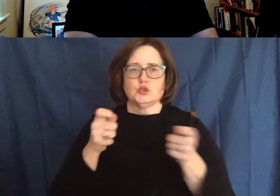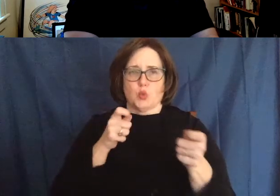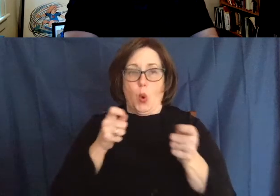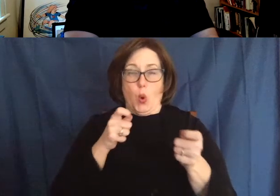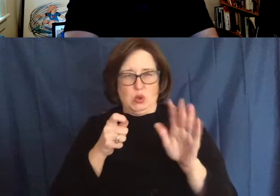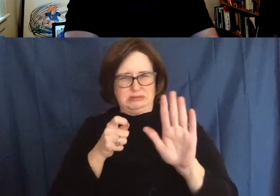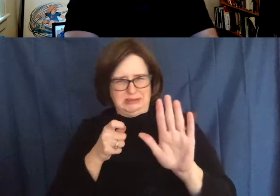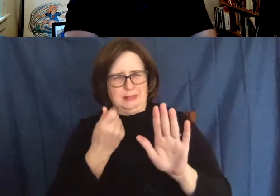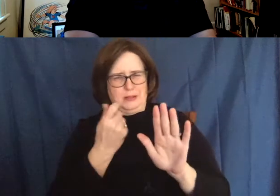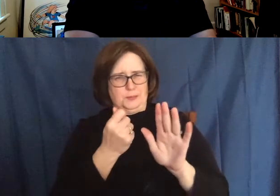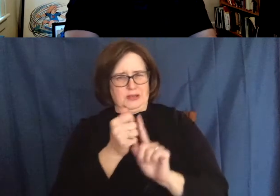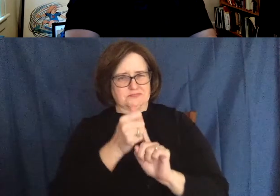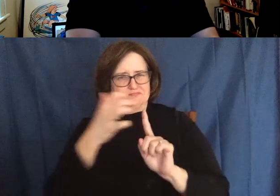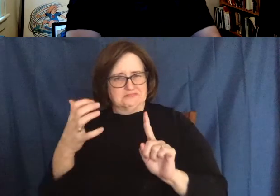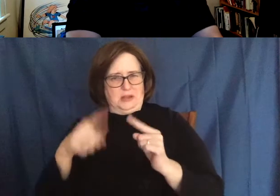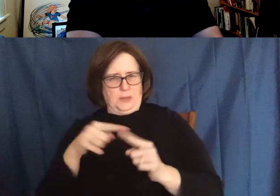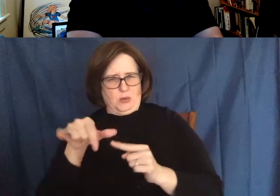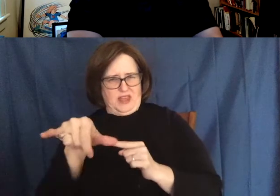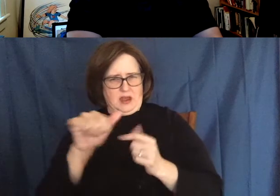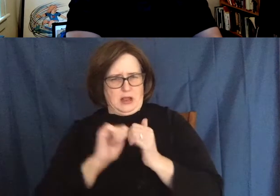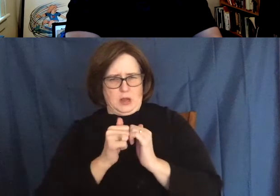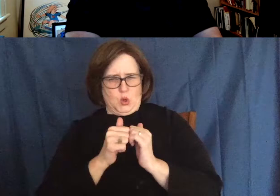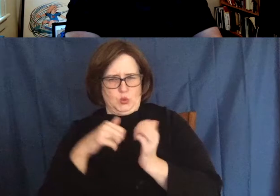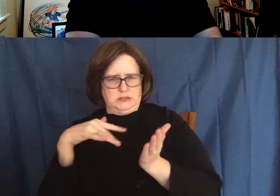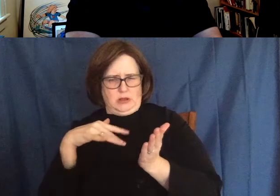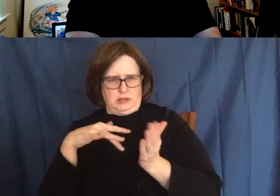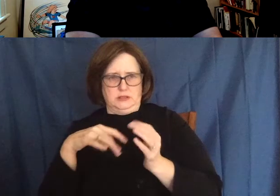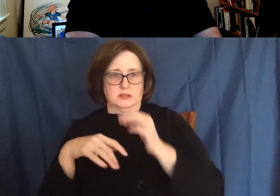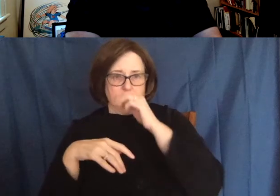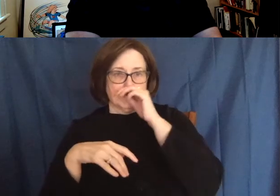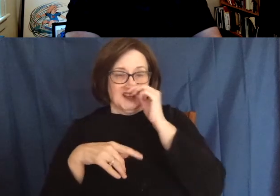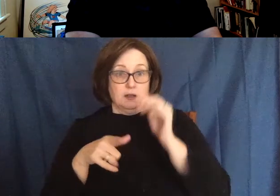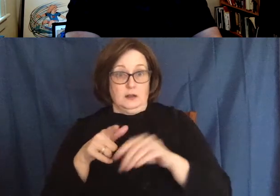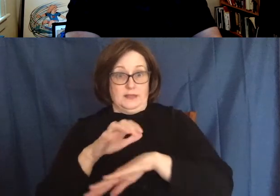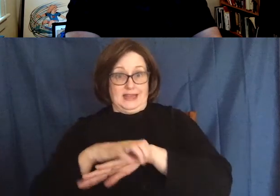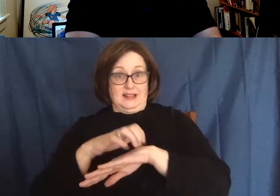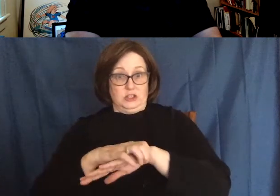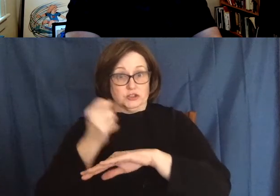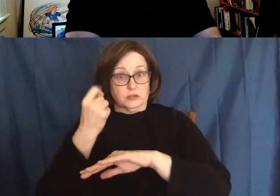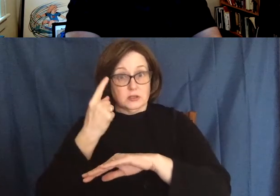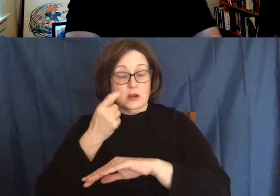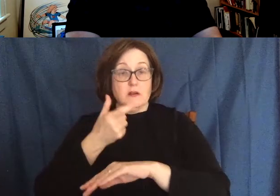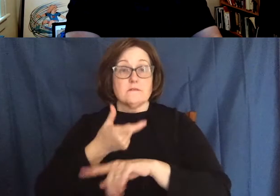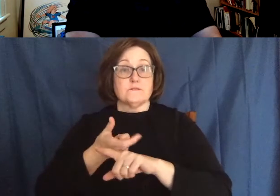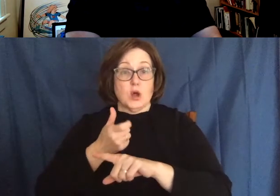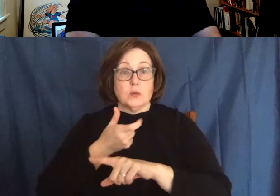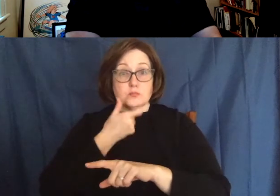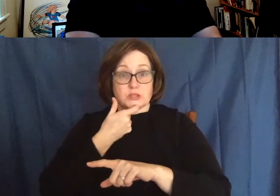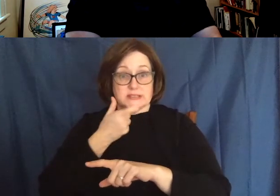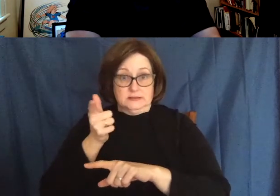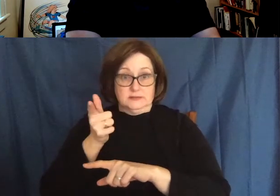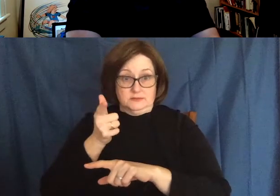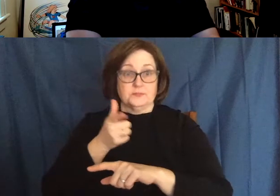trials, with our English version of GraphoGame, our British English version specifically, which was researched by neuroscientists